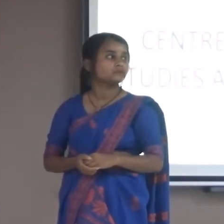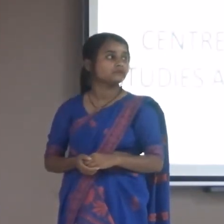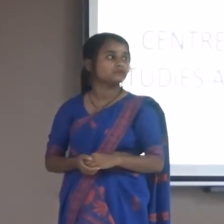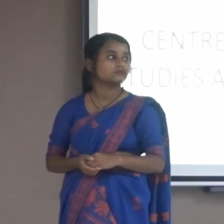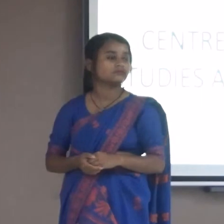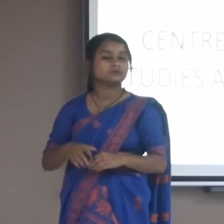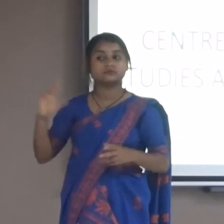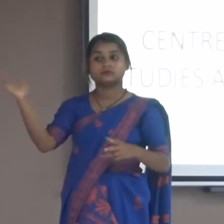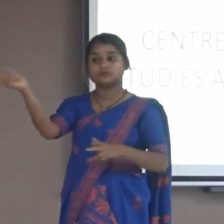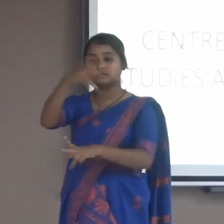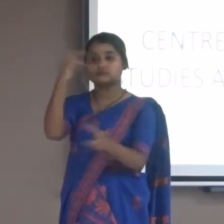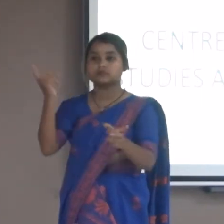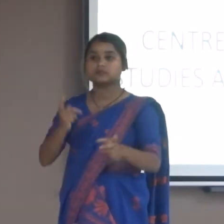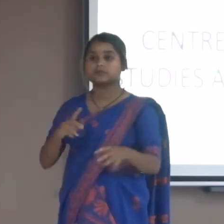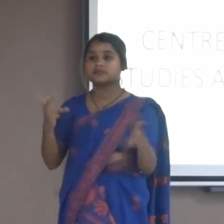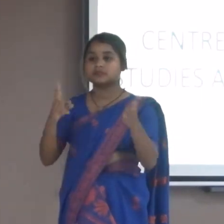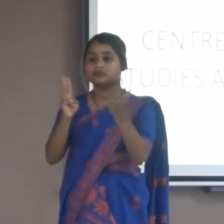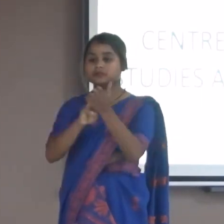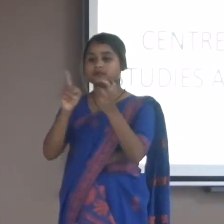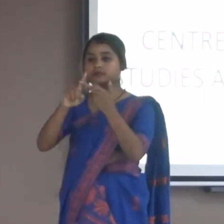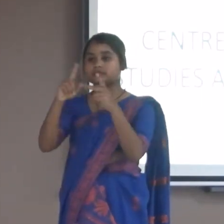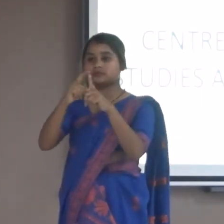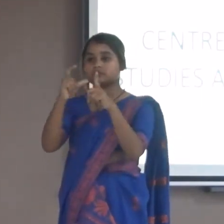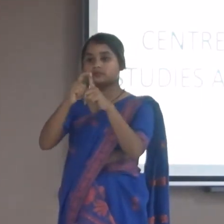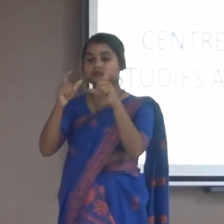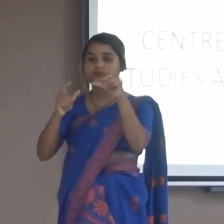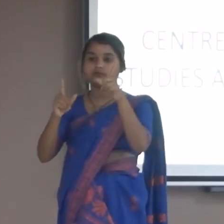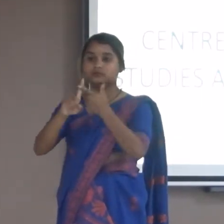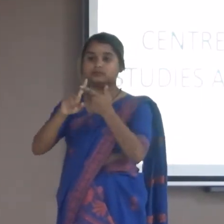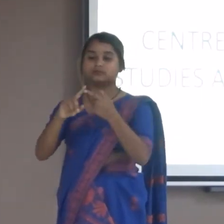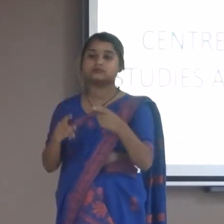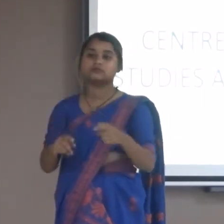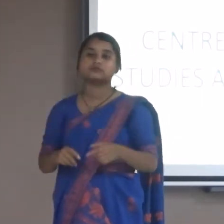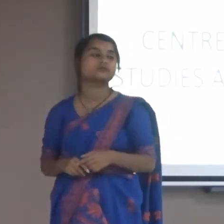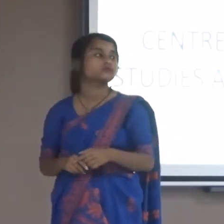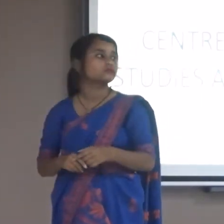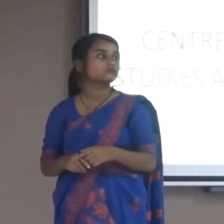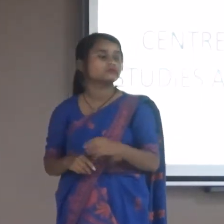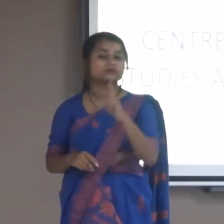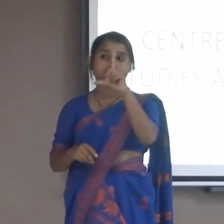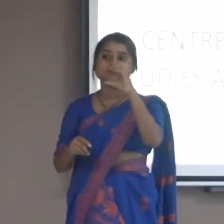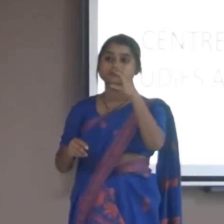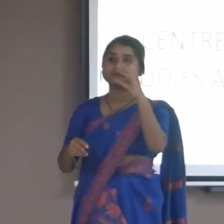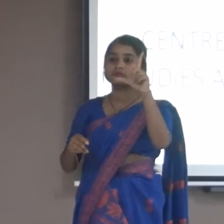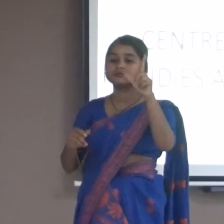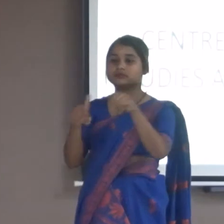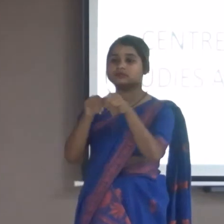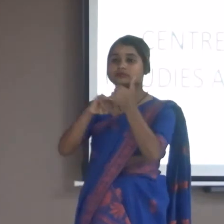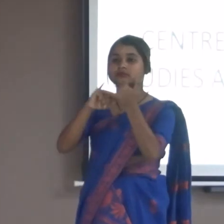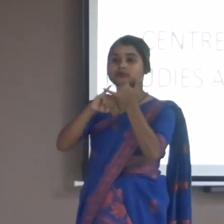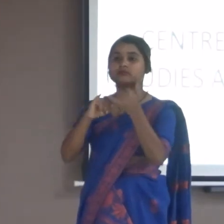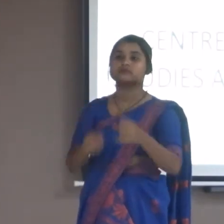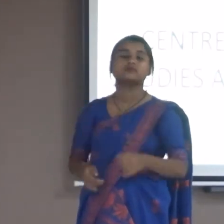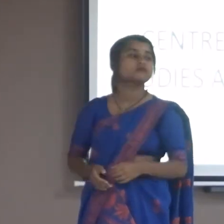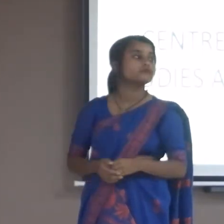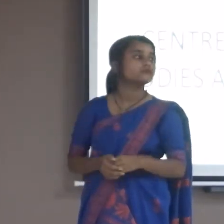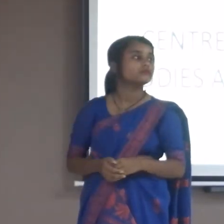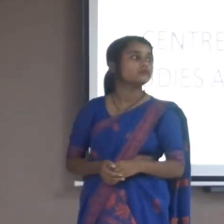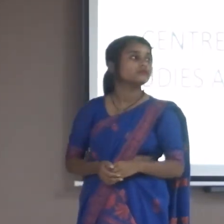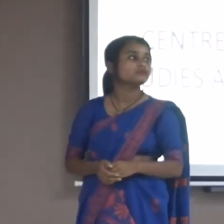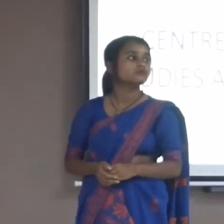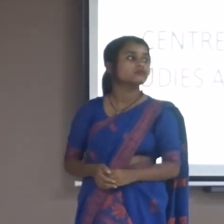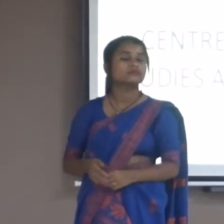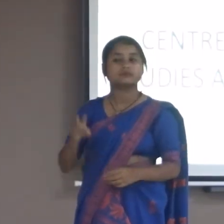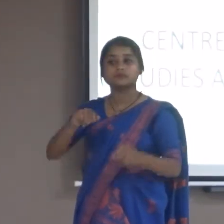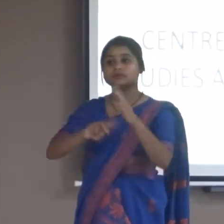the creation of this middle class in the last 2-3 decades is a significant development which cannot be overlooked. It has acted like